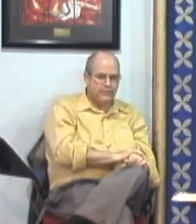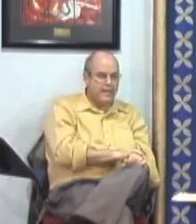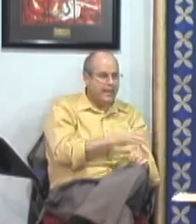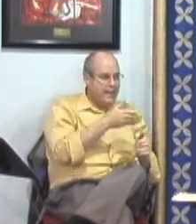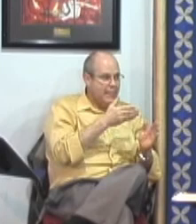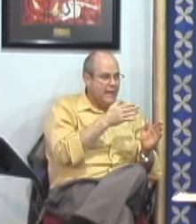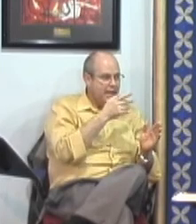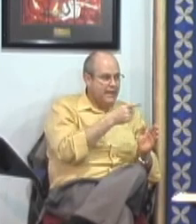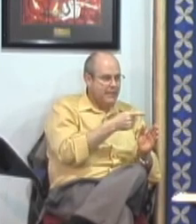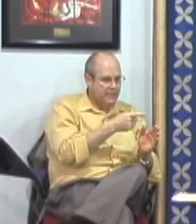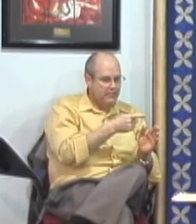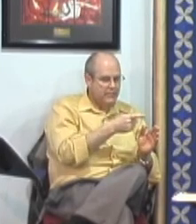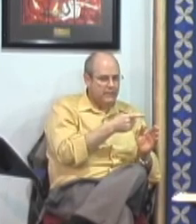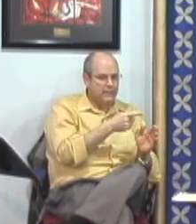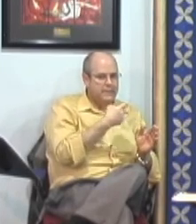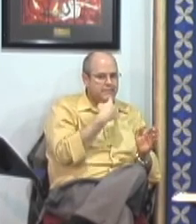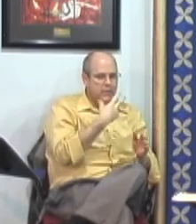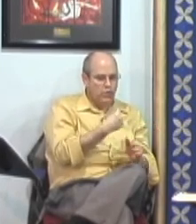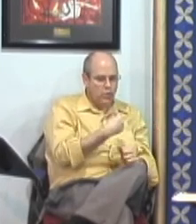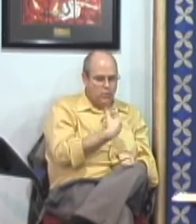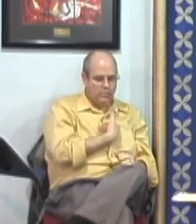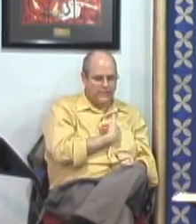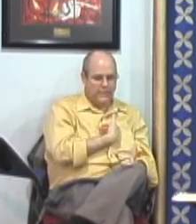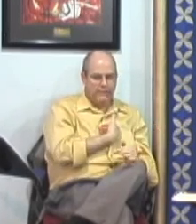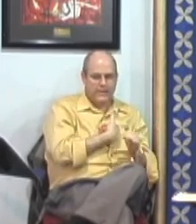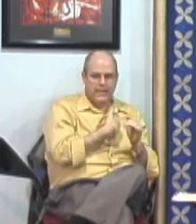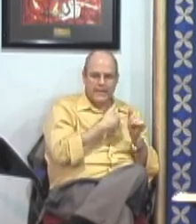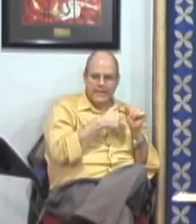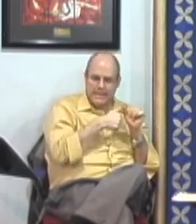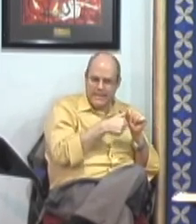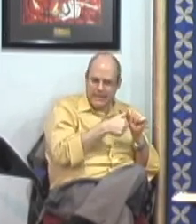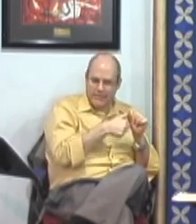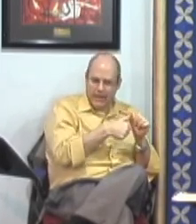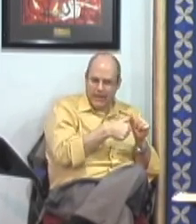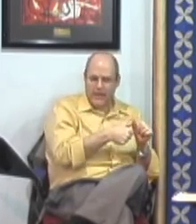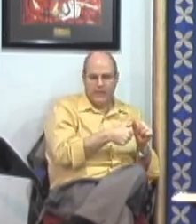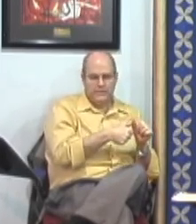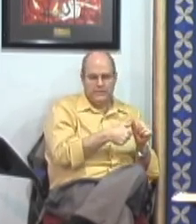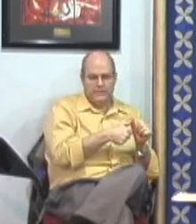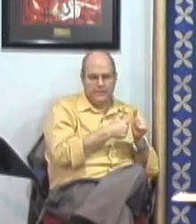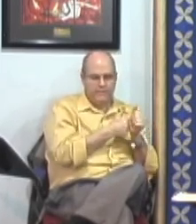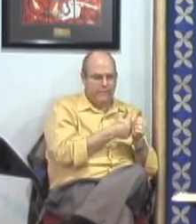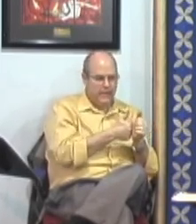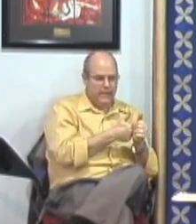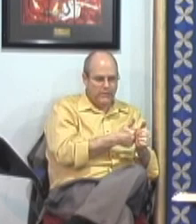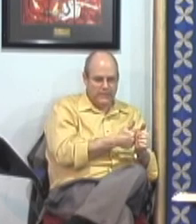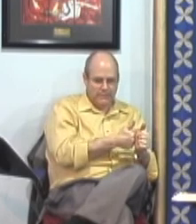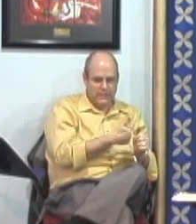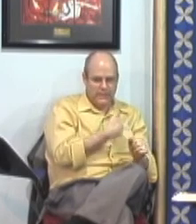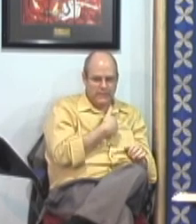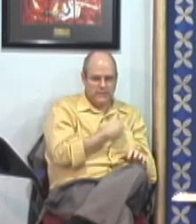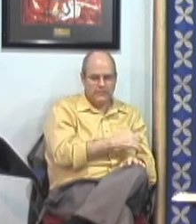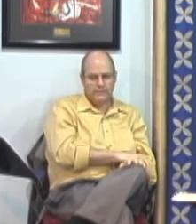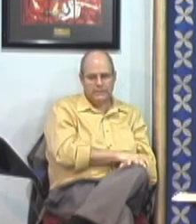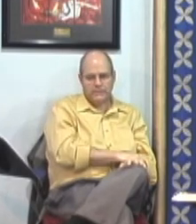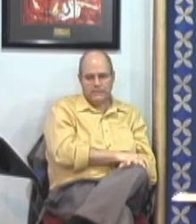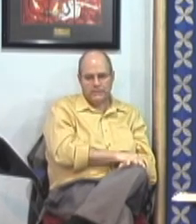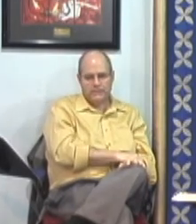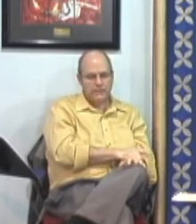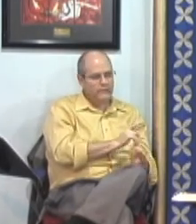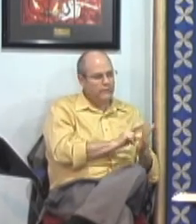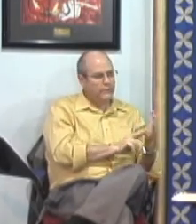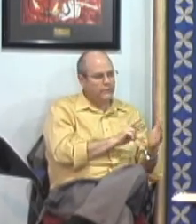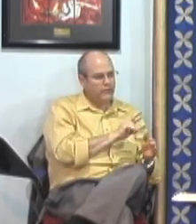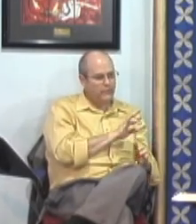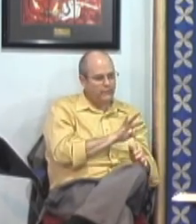Let him say no to himself and keep following me. Keep on taking up his cross and following me. In verse